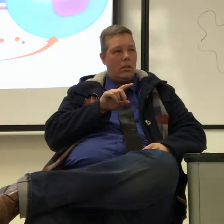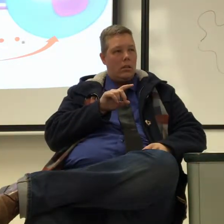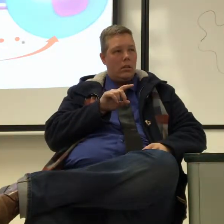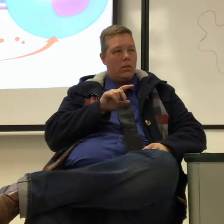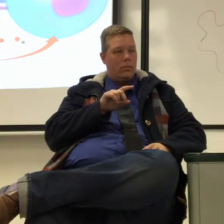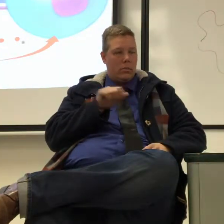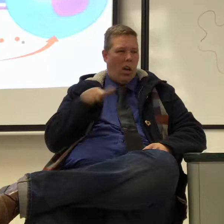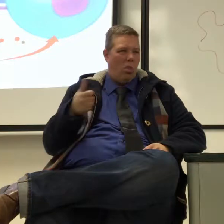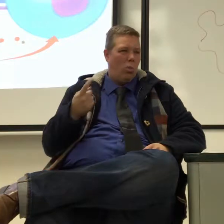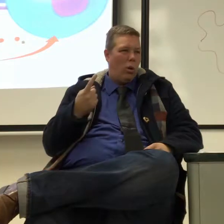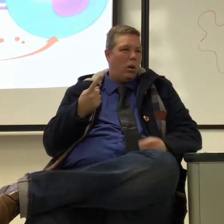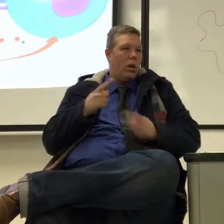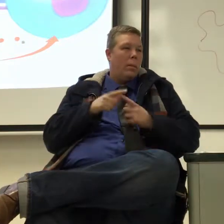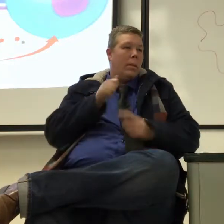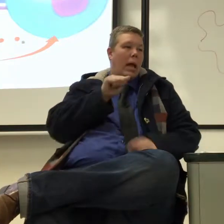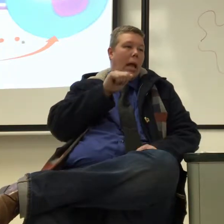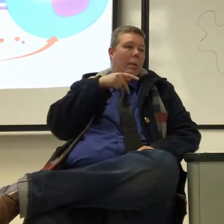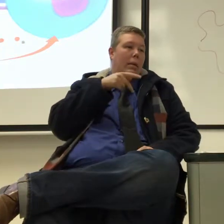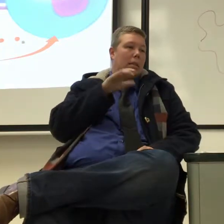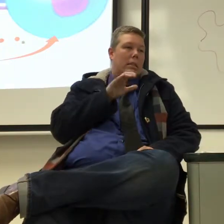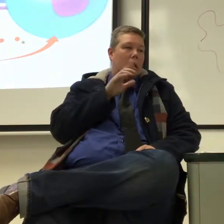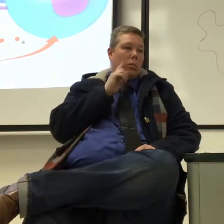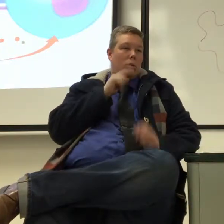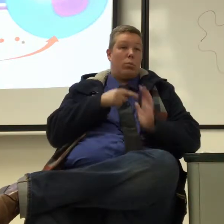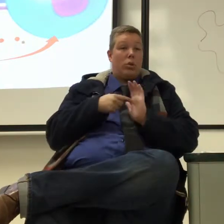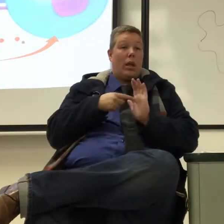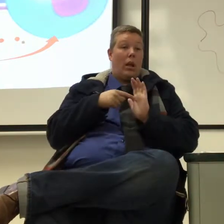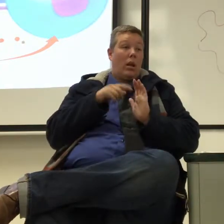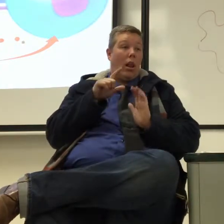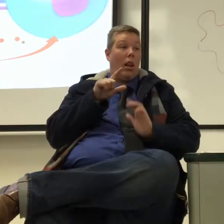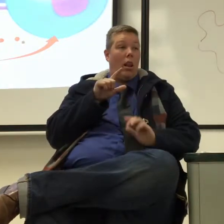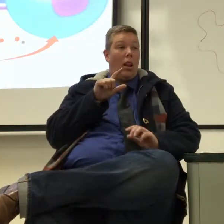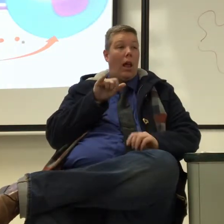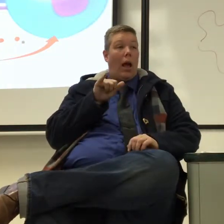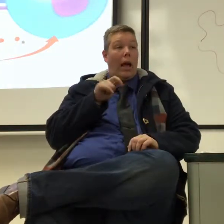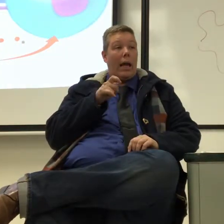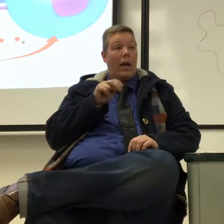The APC may present a ligand called B7.